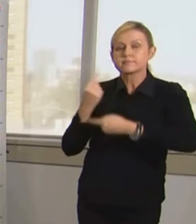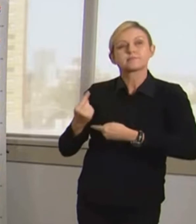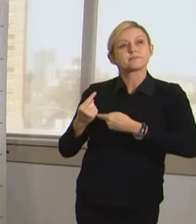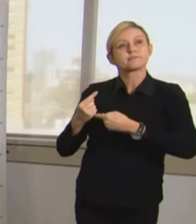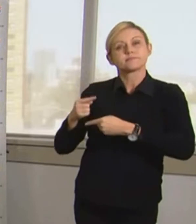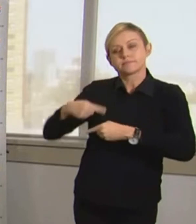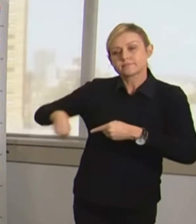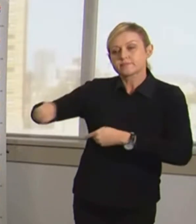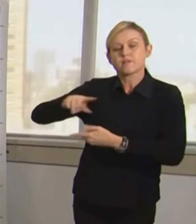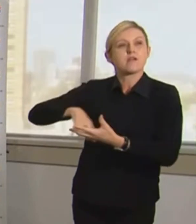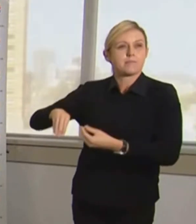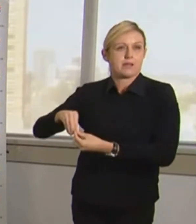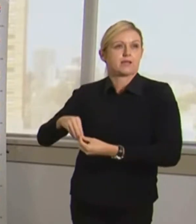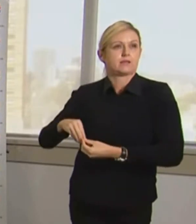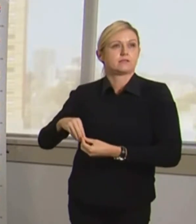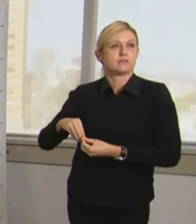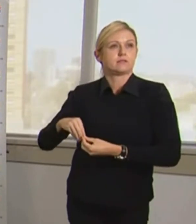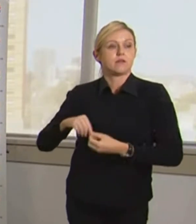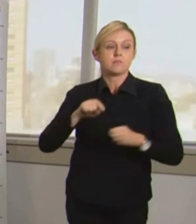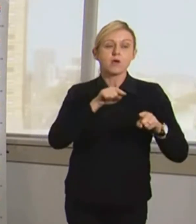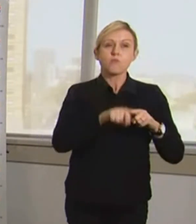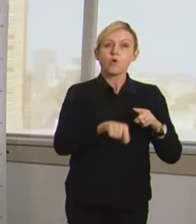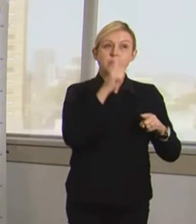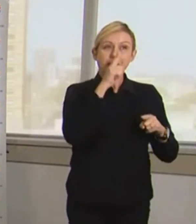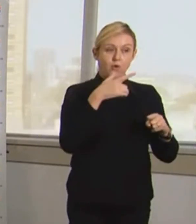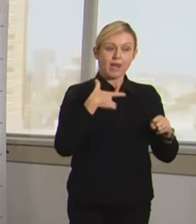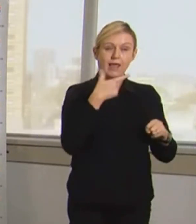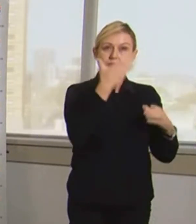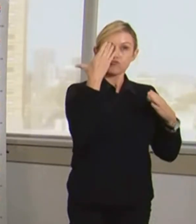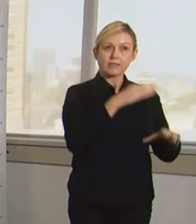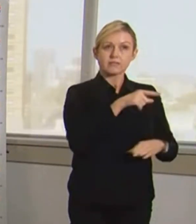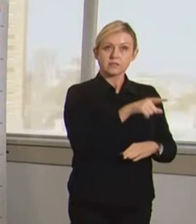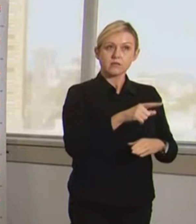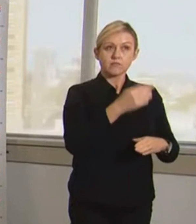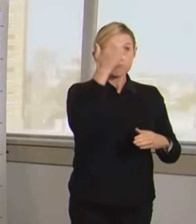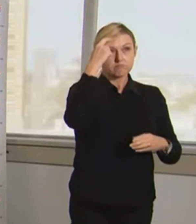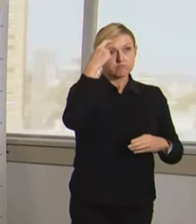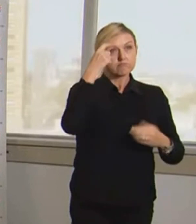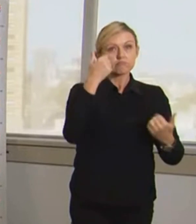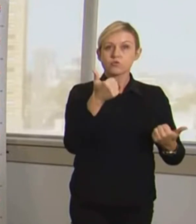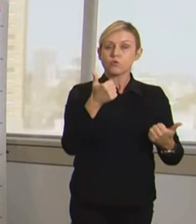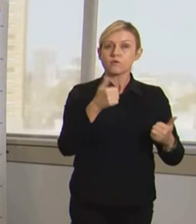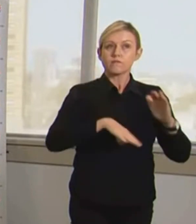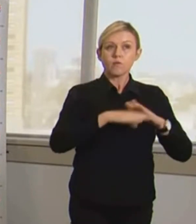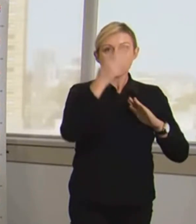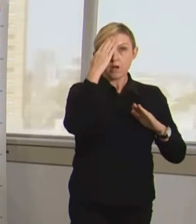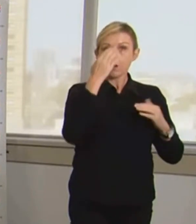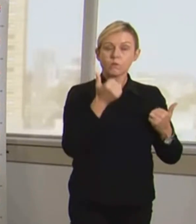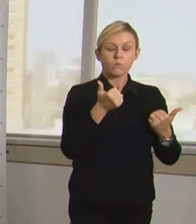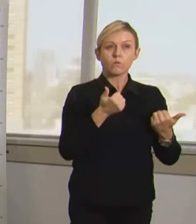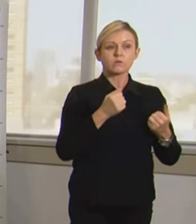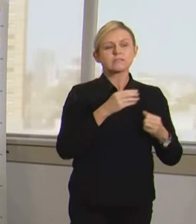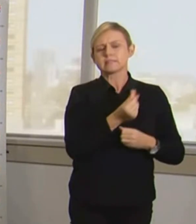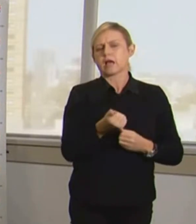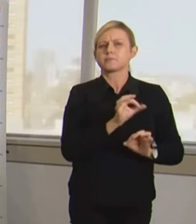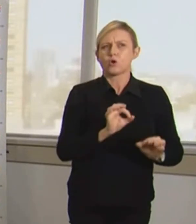the resident wanted. And by far the majority of the residents do have, as I understand it, full mental capacity. There are some who obviously don't, and those